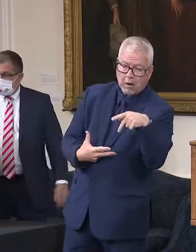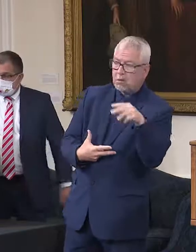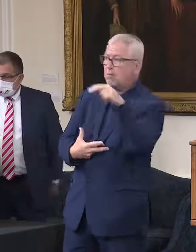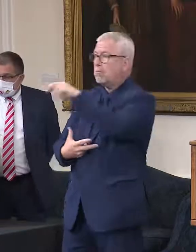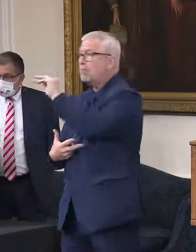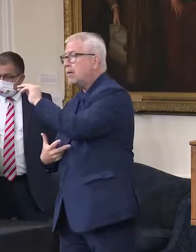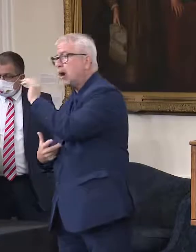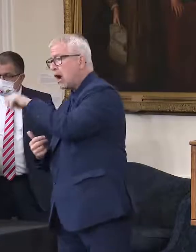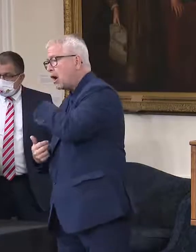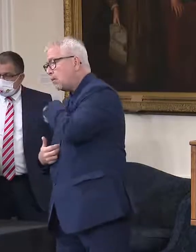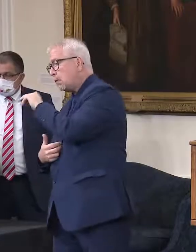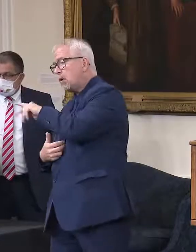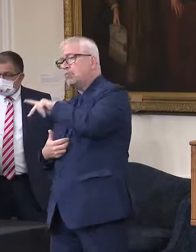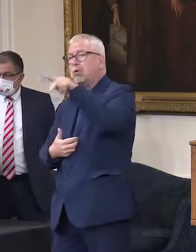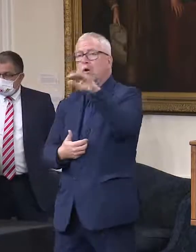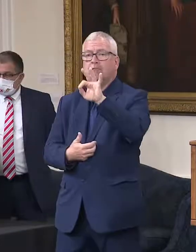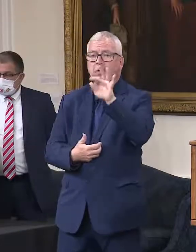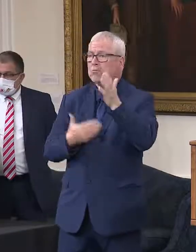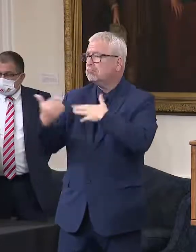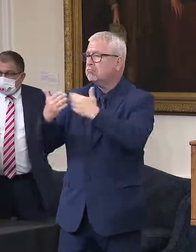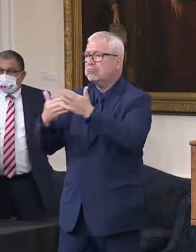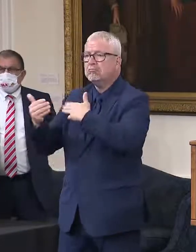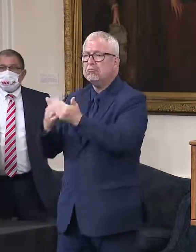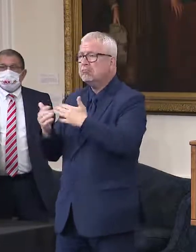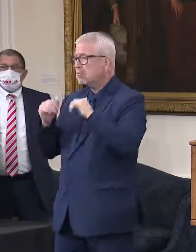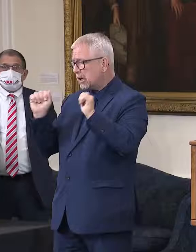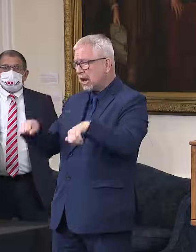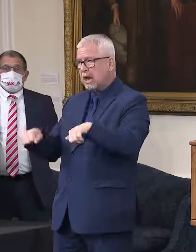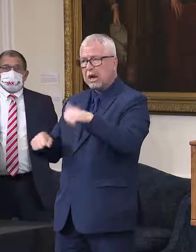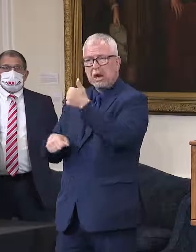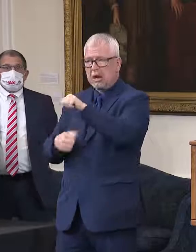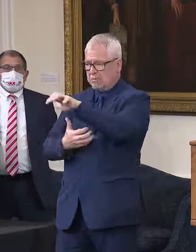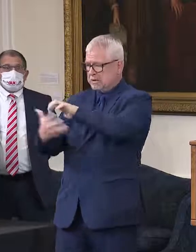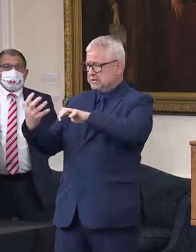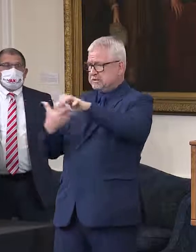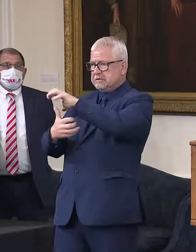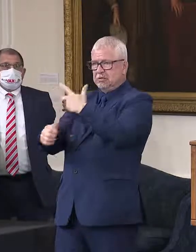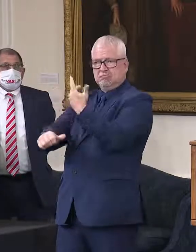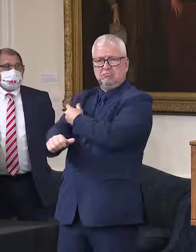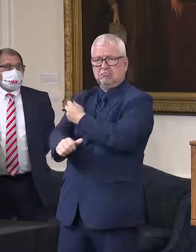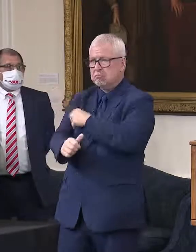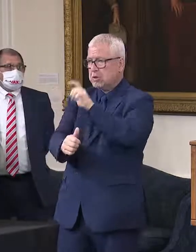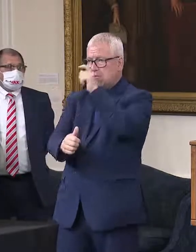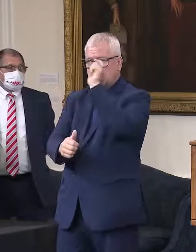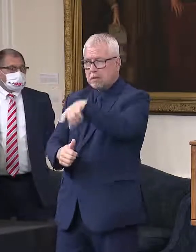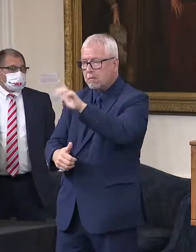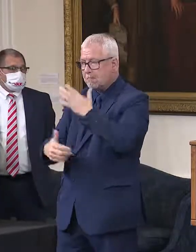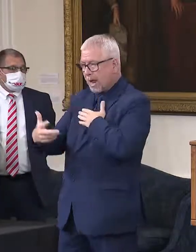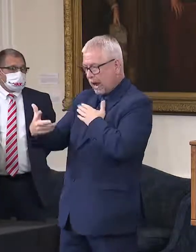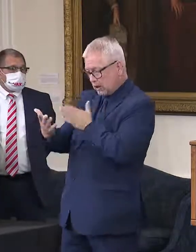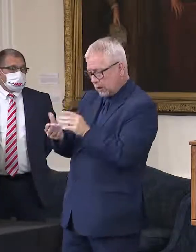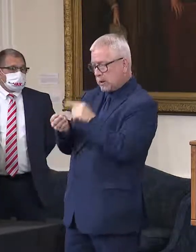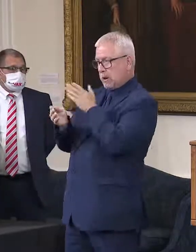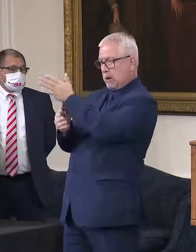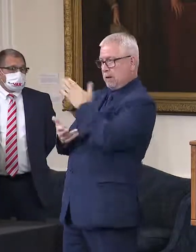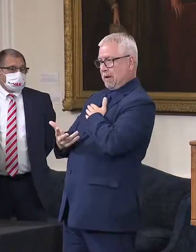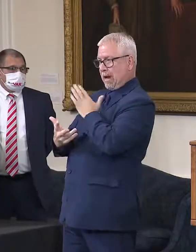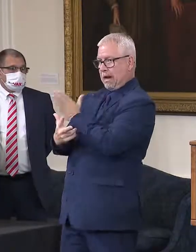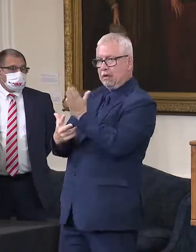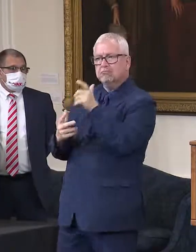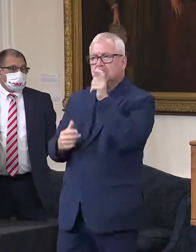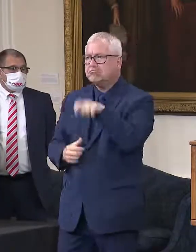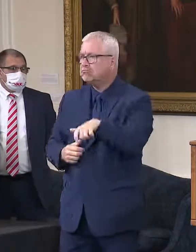if you received one Johnson & Johnson shot, you may receive a Pfizer or a Moderna shot as your